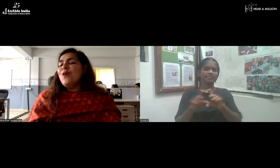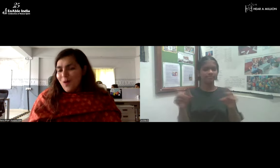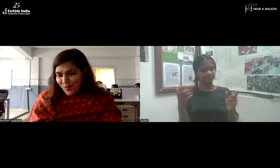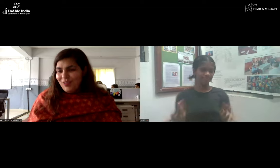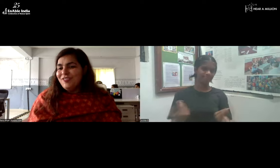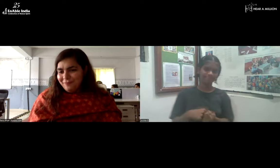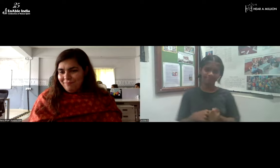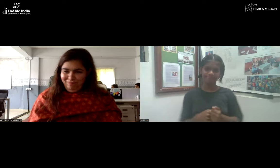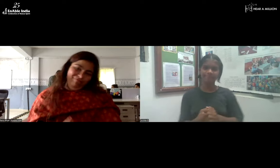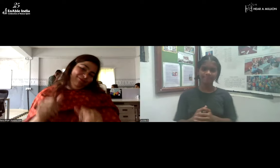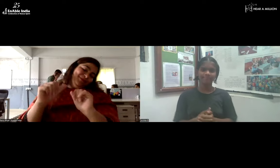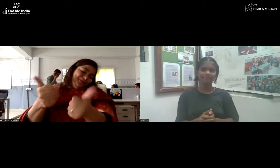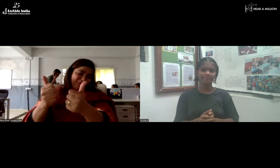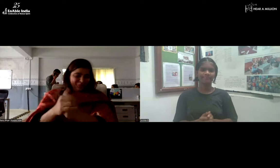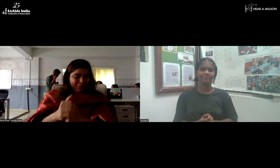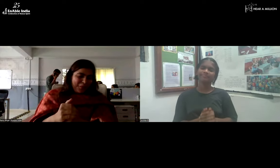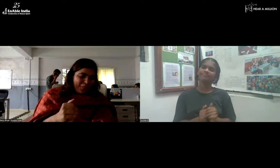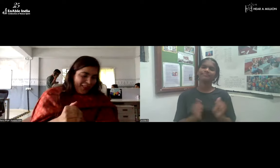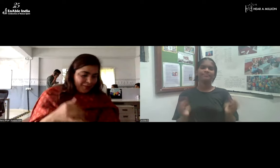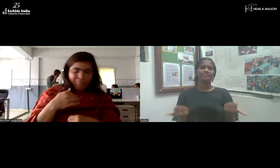One second.